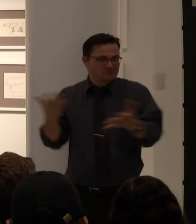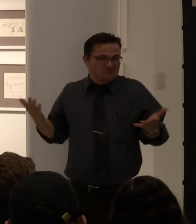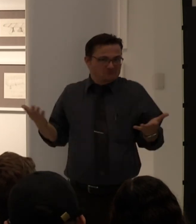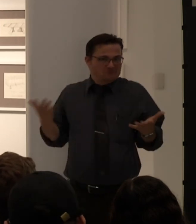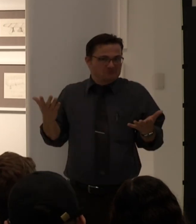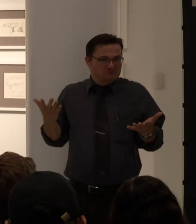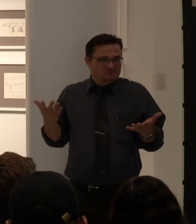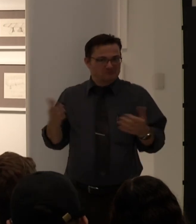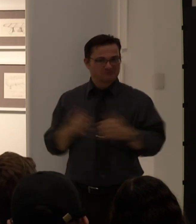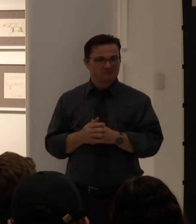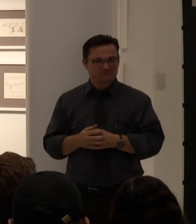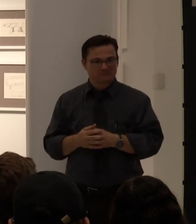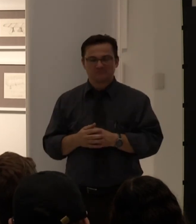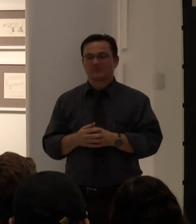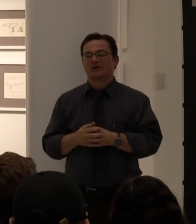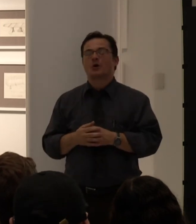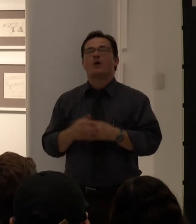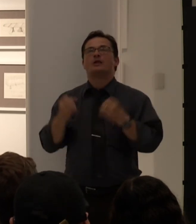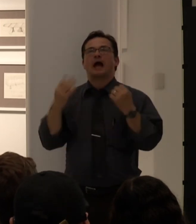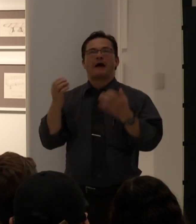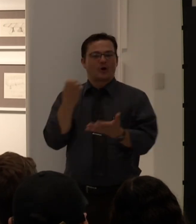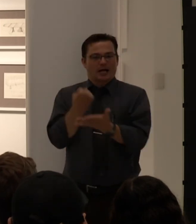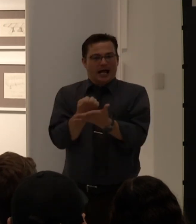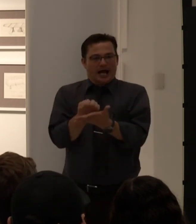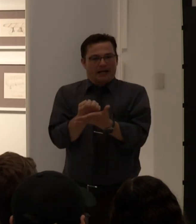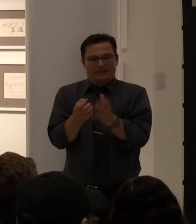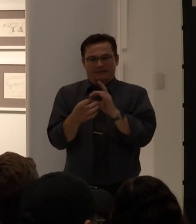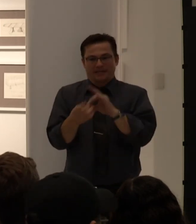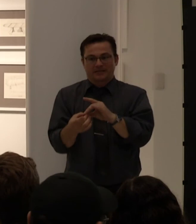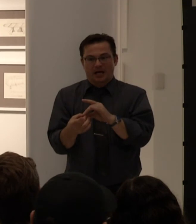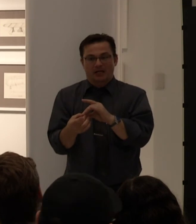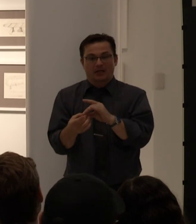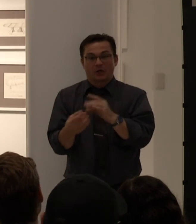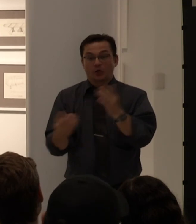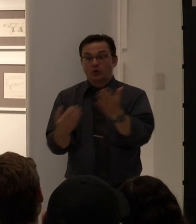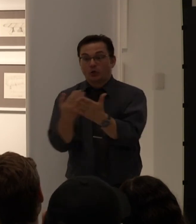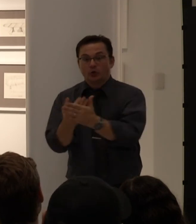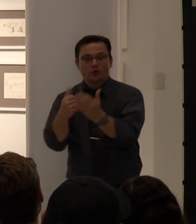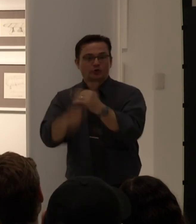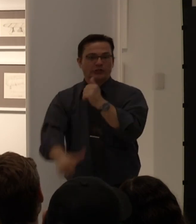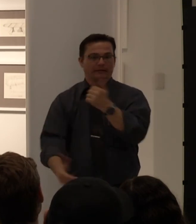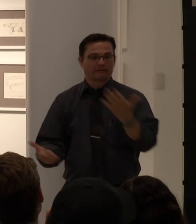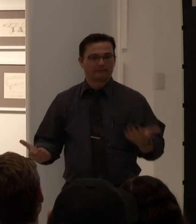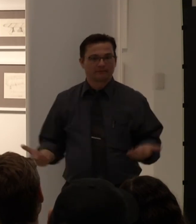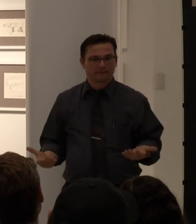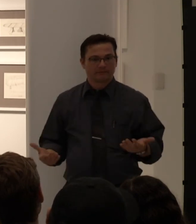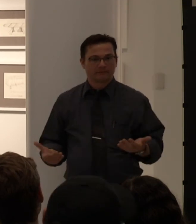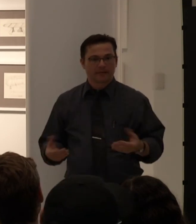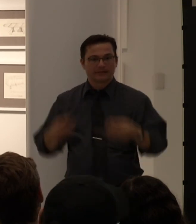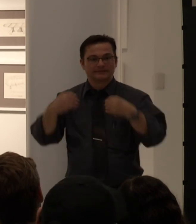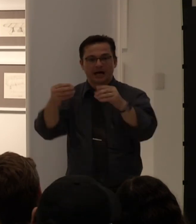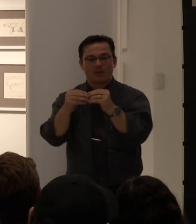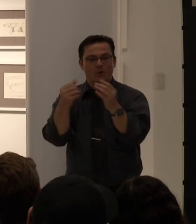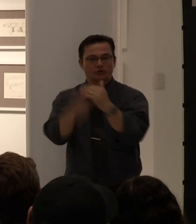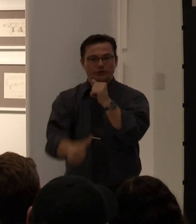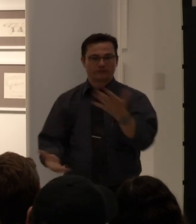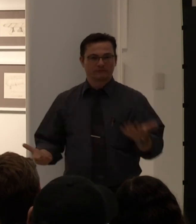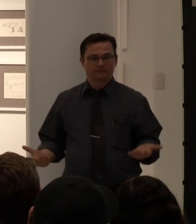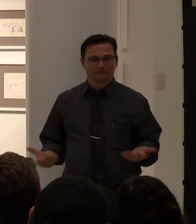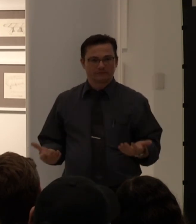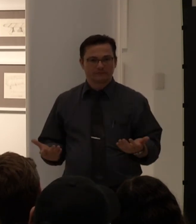that there's a lot of our economy is based upon just come out with more shit and then sell more shit, and